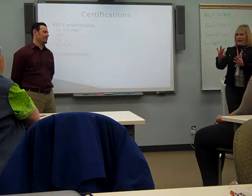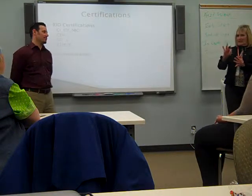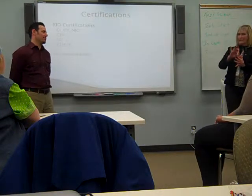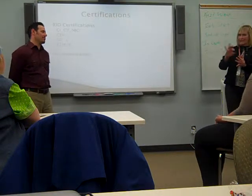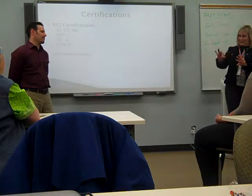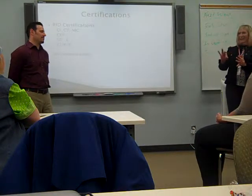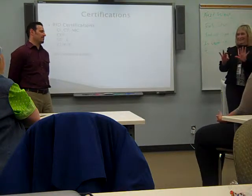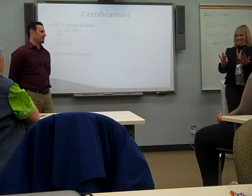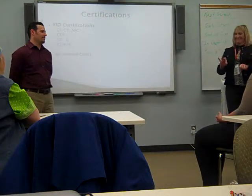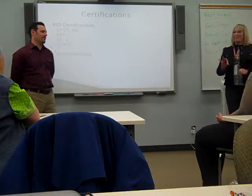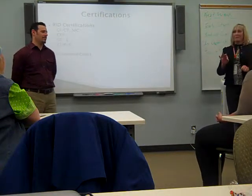99.